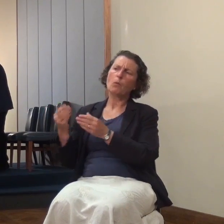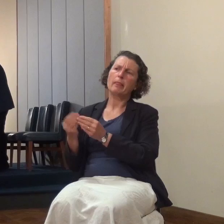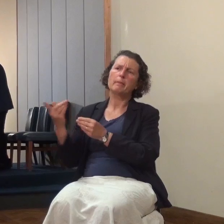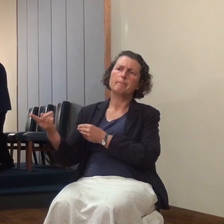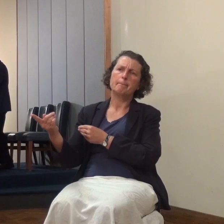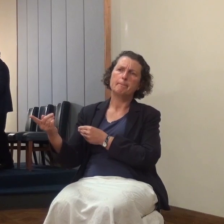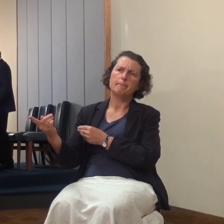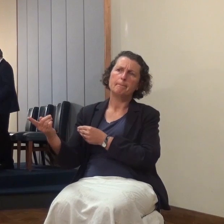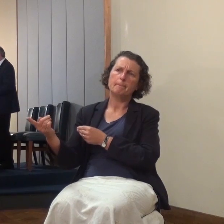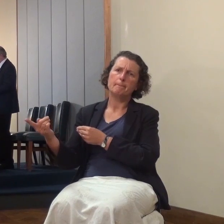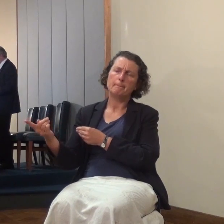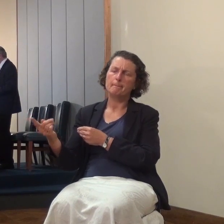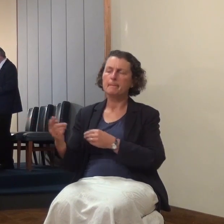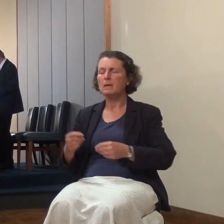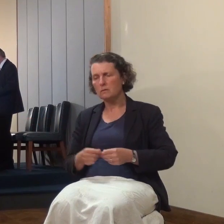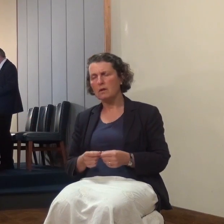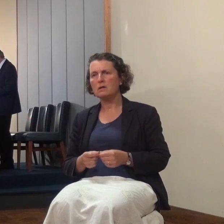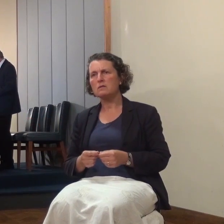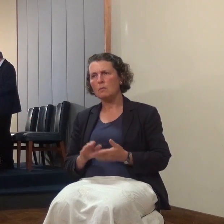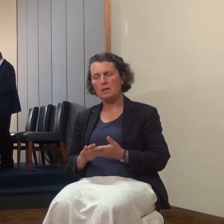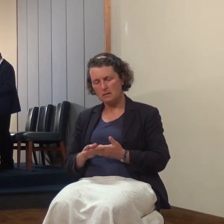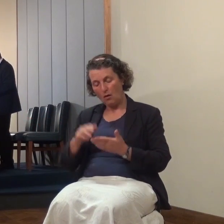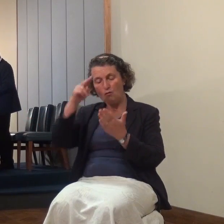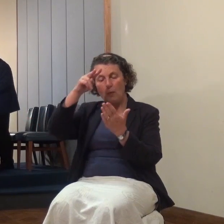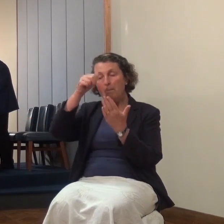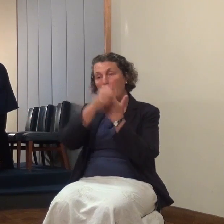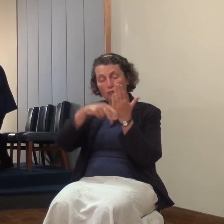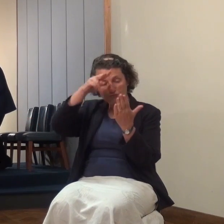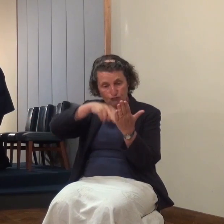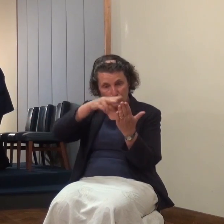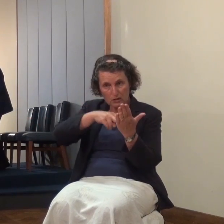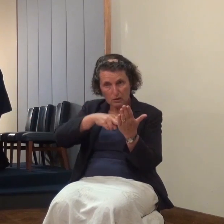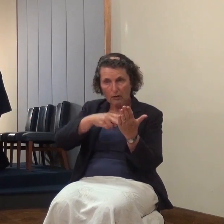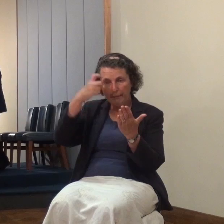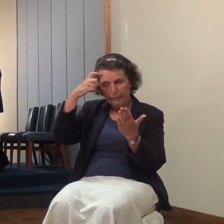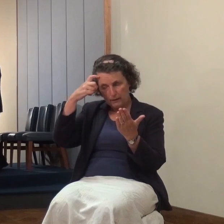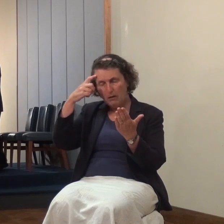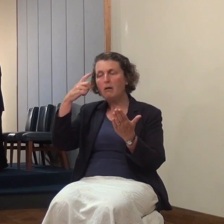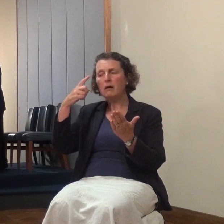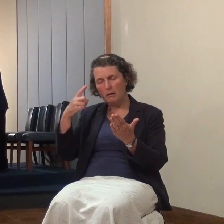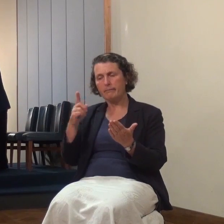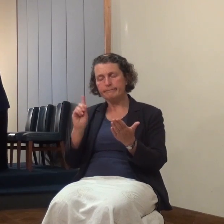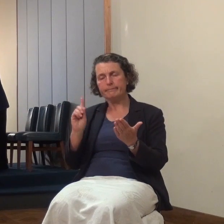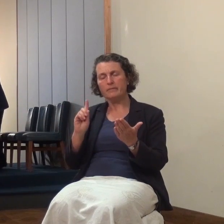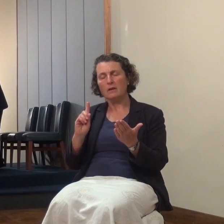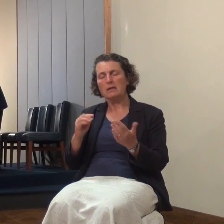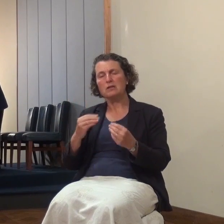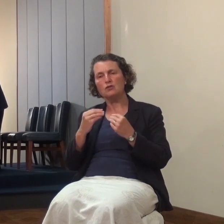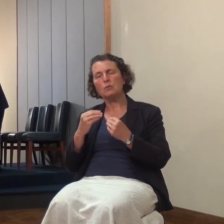can live out what we read in the Bible. Well, now my next heading, grace in all its